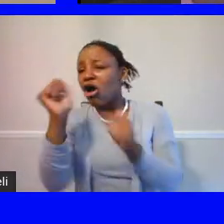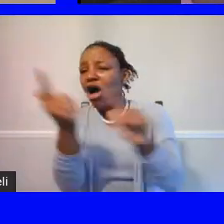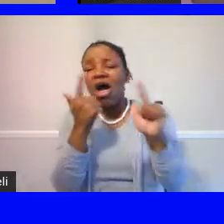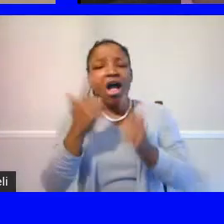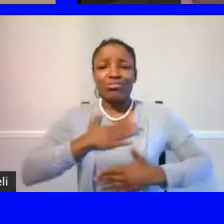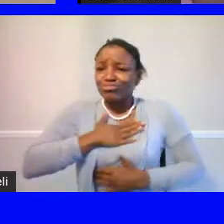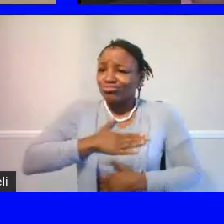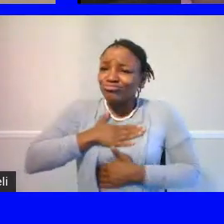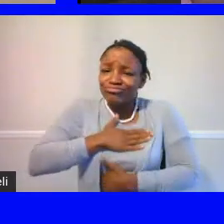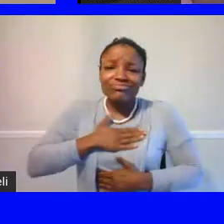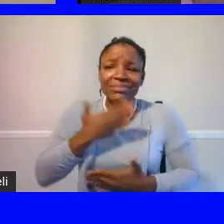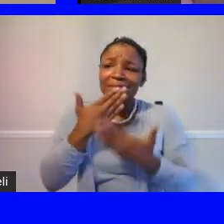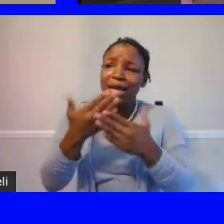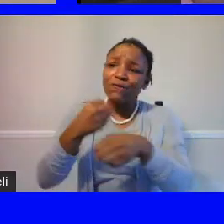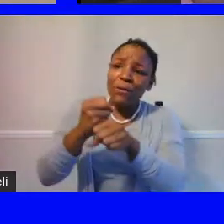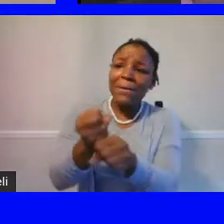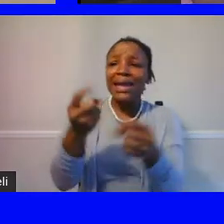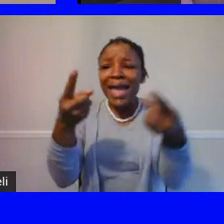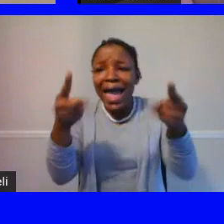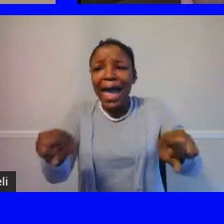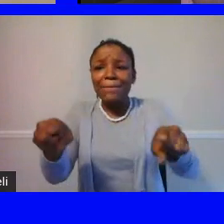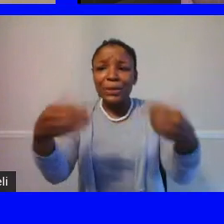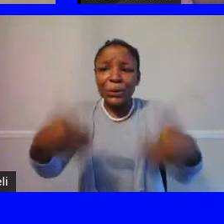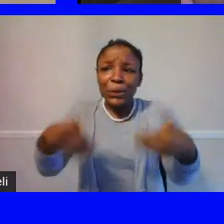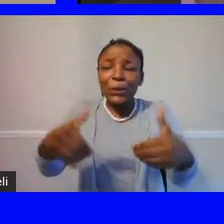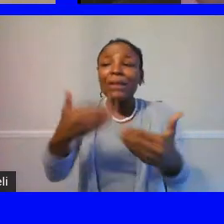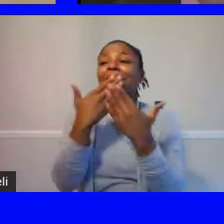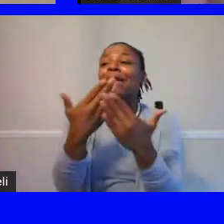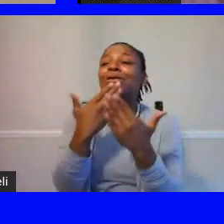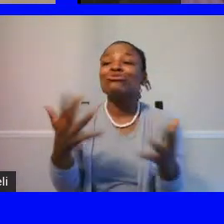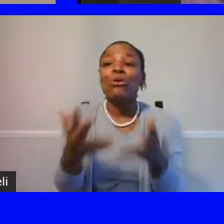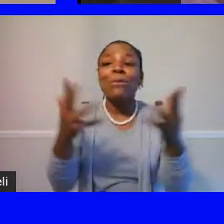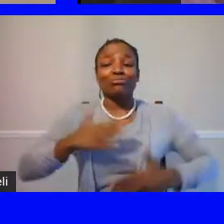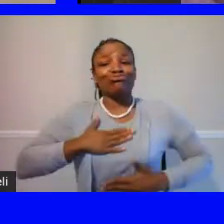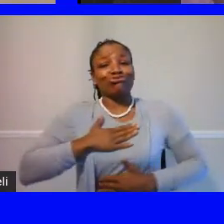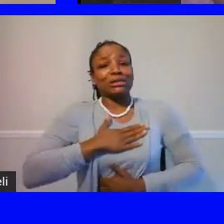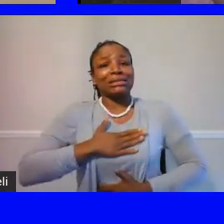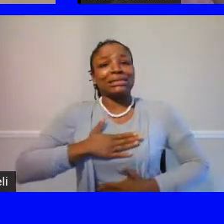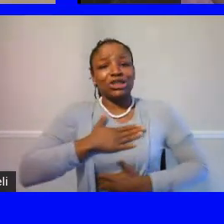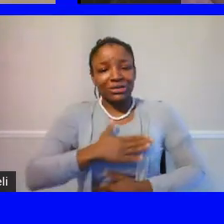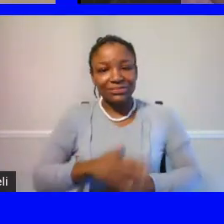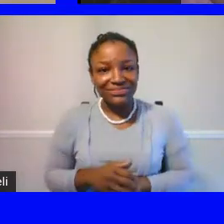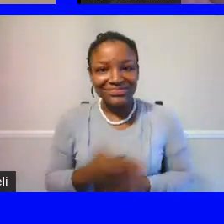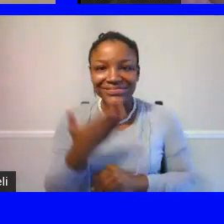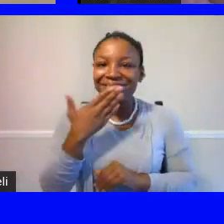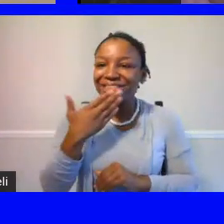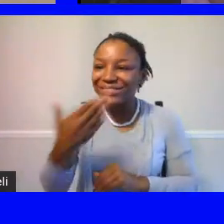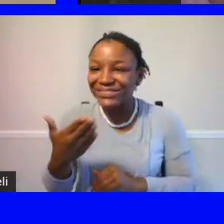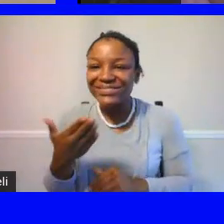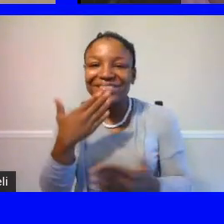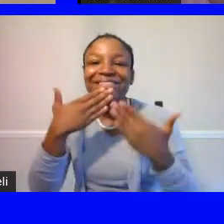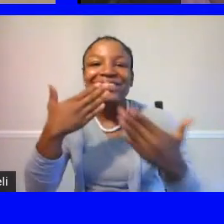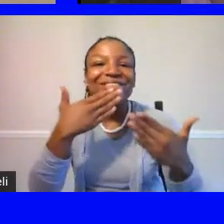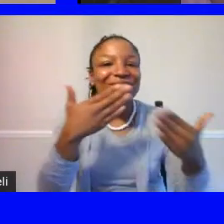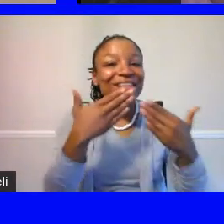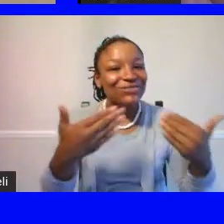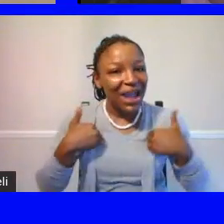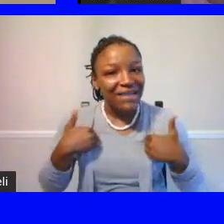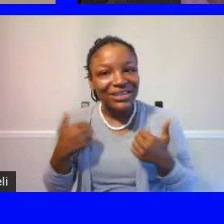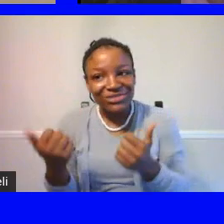been a pleasure for everybody. So thank you so much. We really appreciate it. Thank you. Thanks for having us.